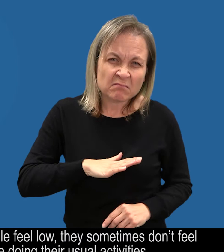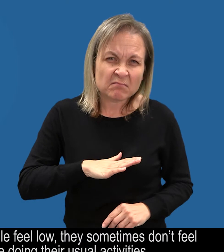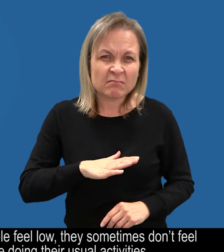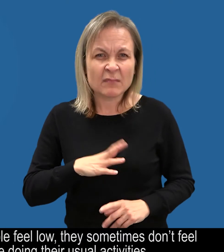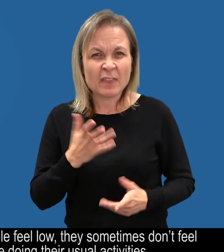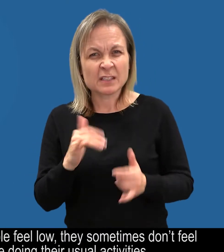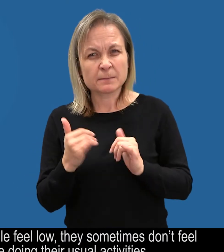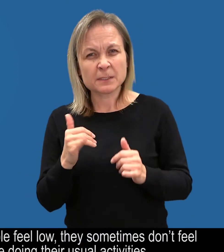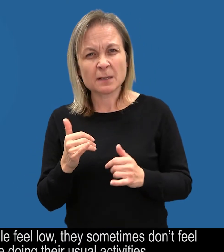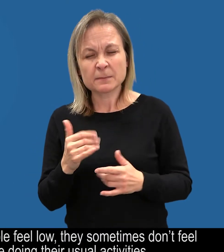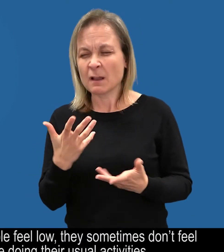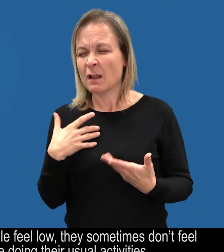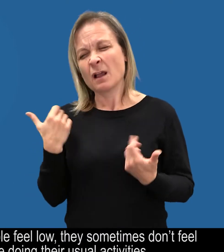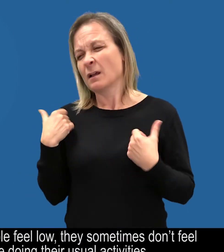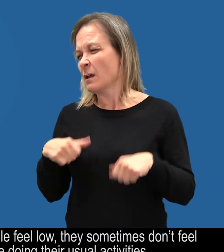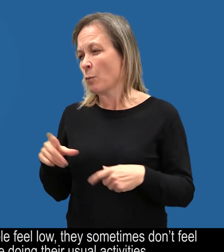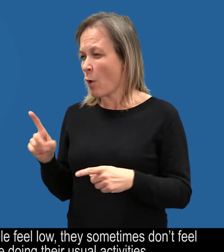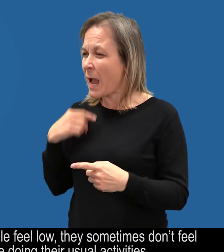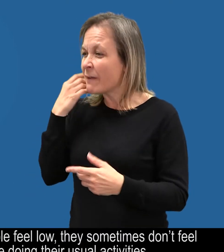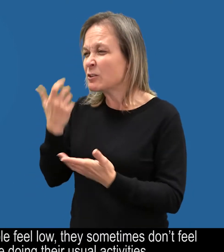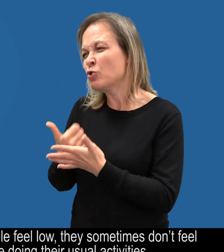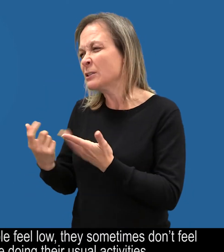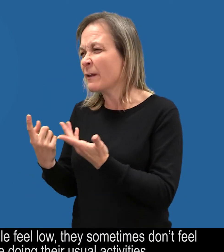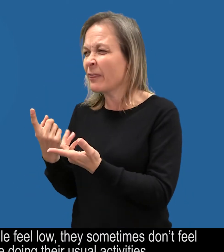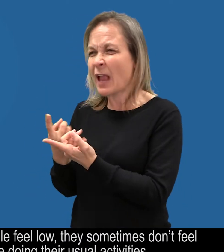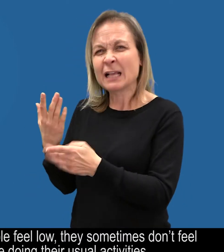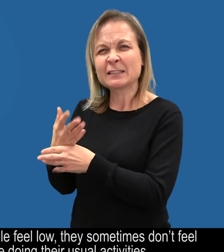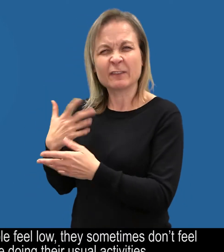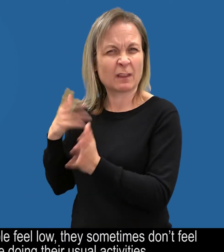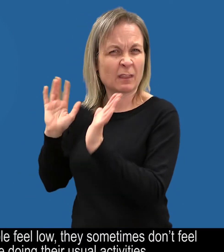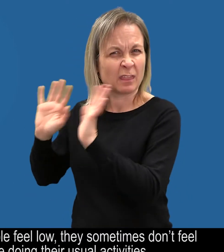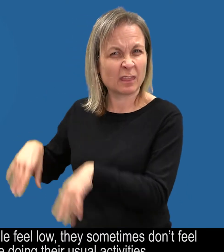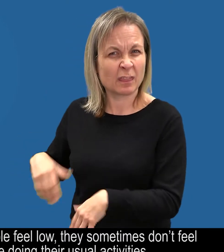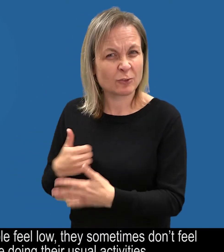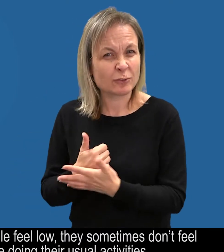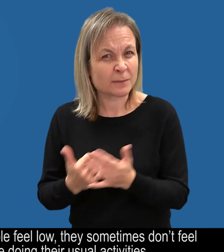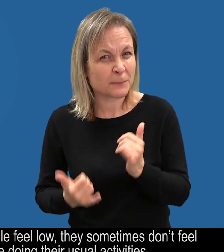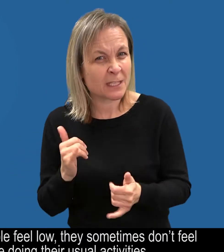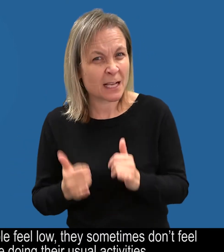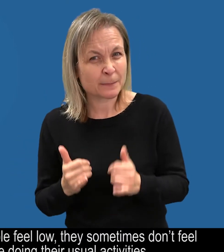When people feel low, they sometimes don't feel like doing their usual activities.